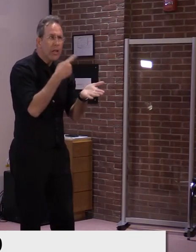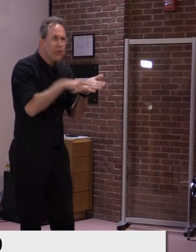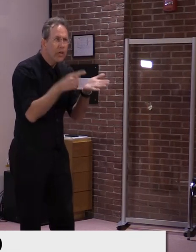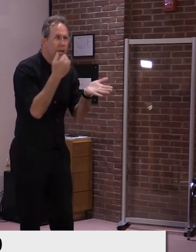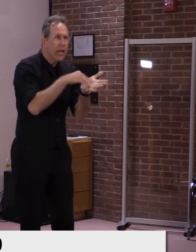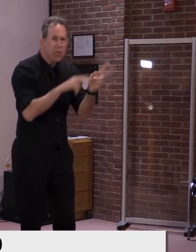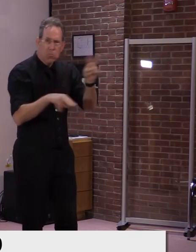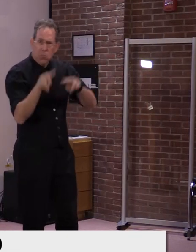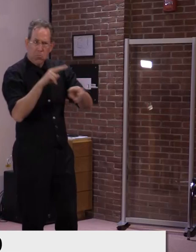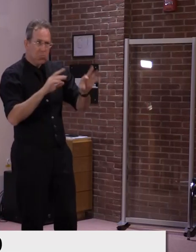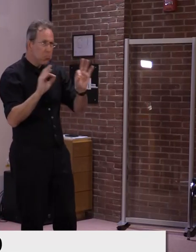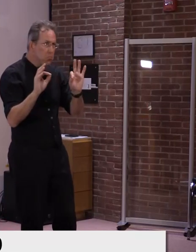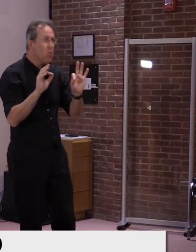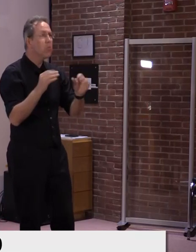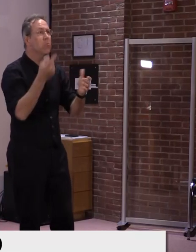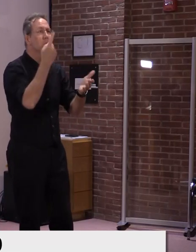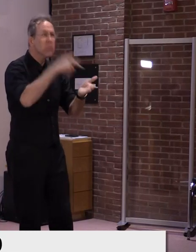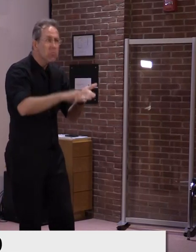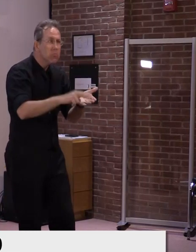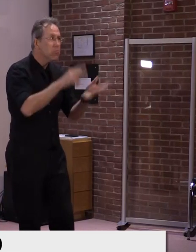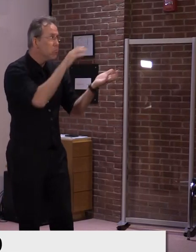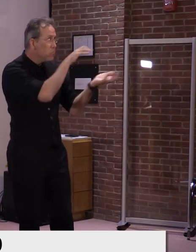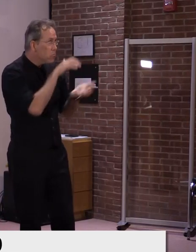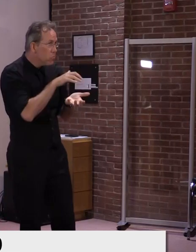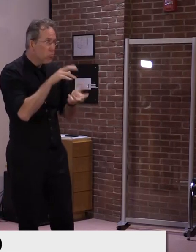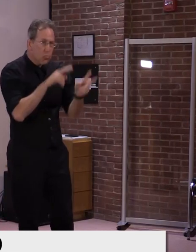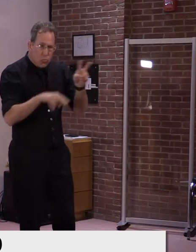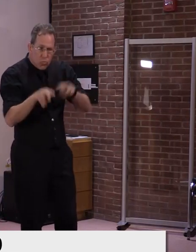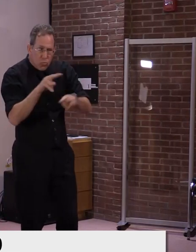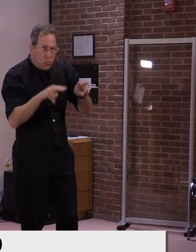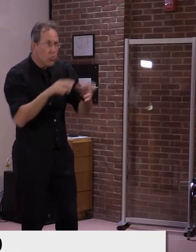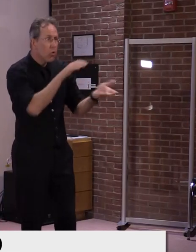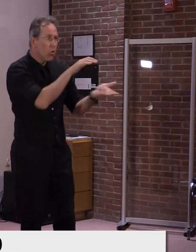will make sure that it gets in people's arms.